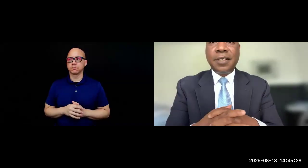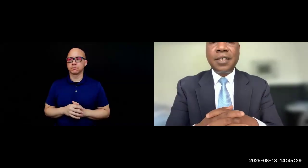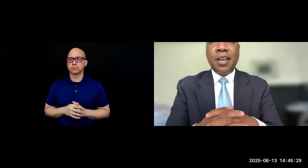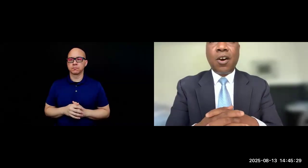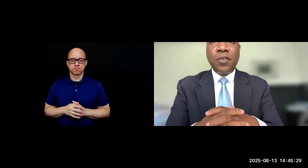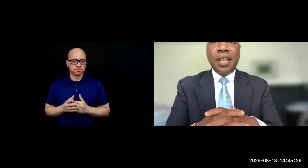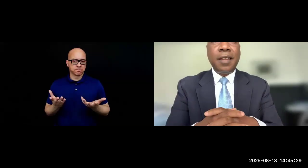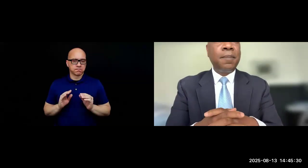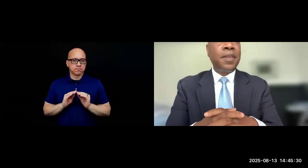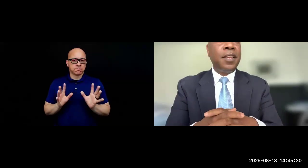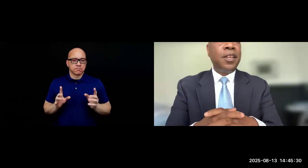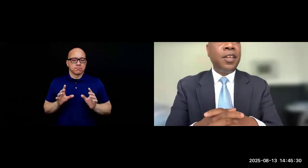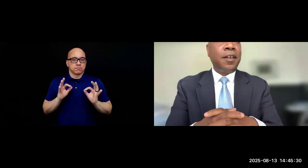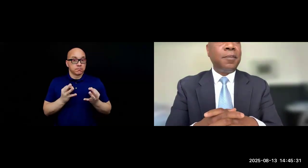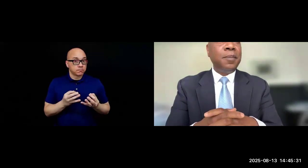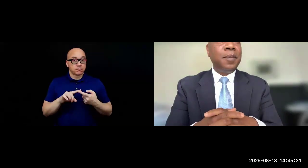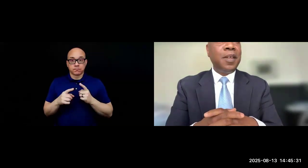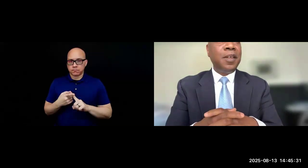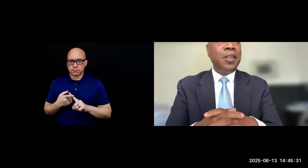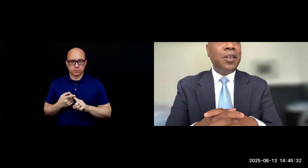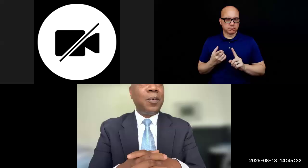and friends. Hopefully,